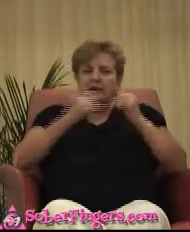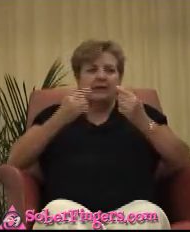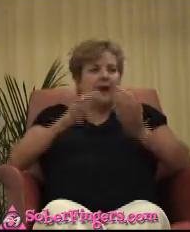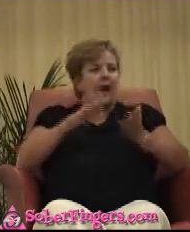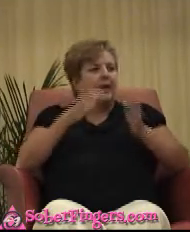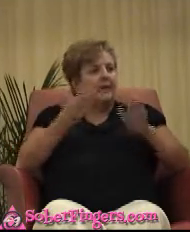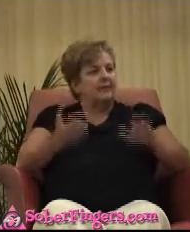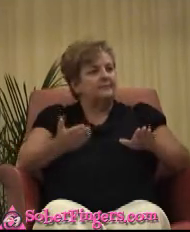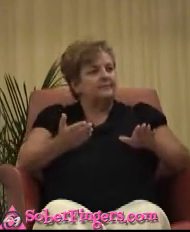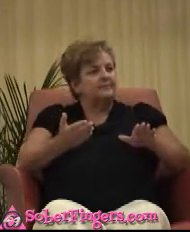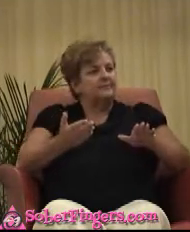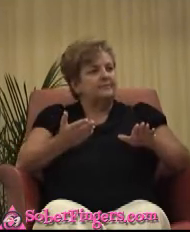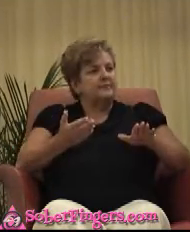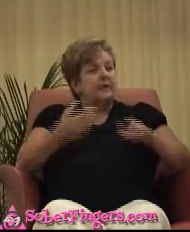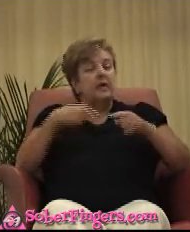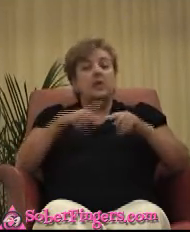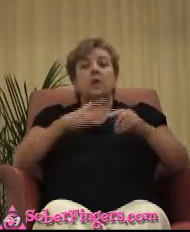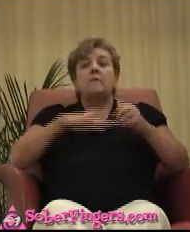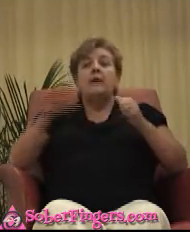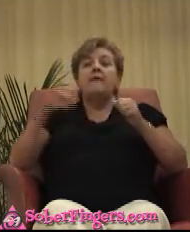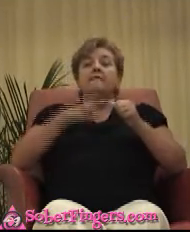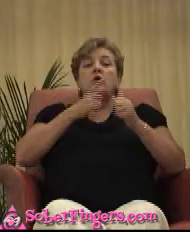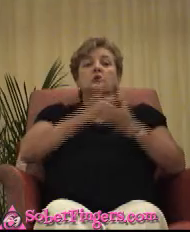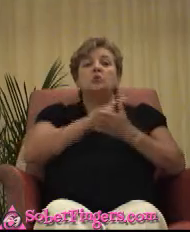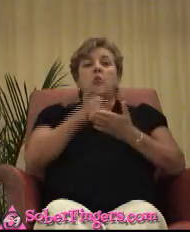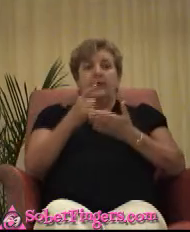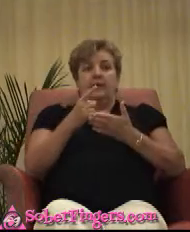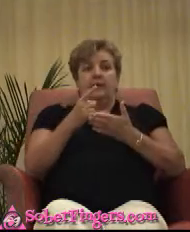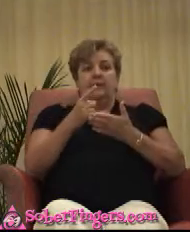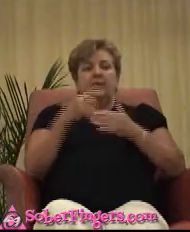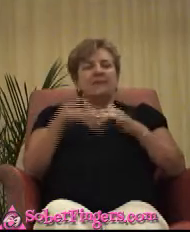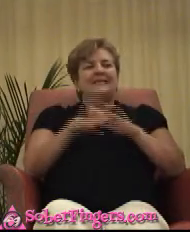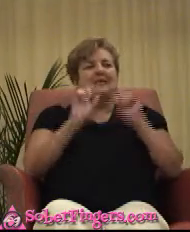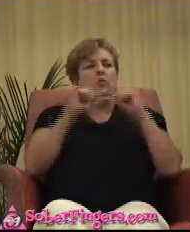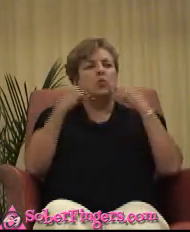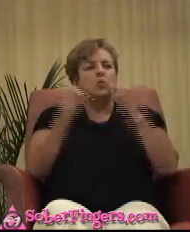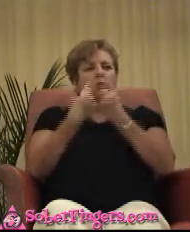In the first week of treatment, we went into a group, and they closed the door.